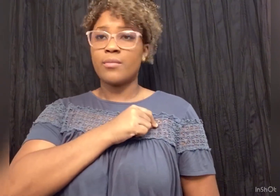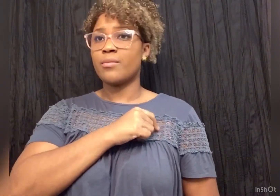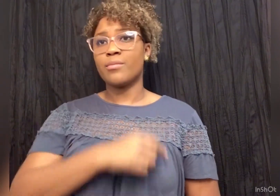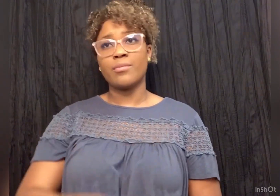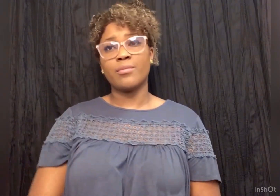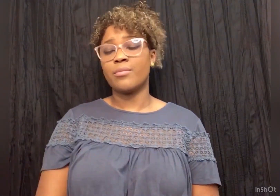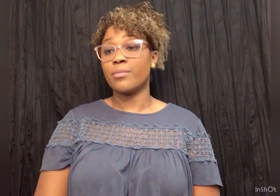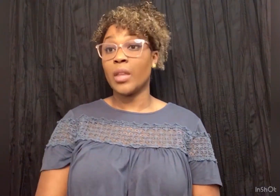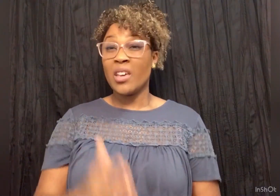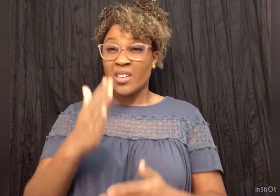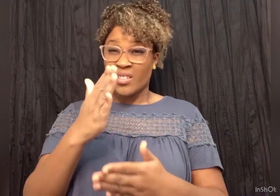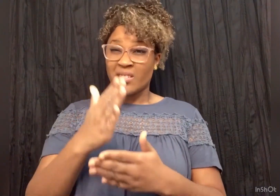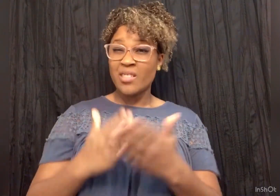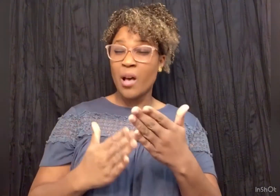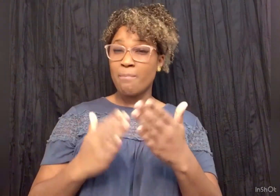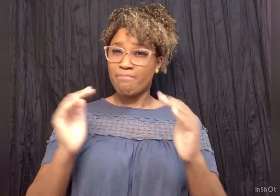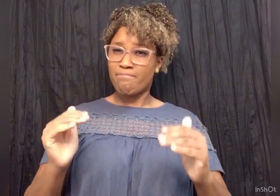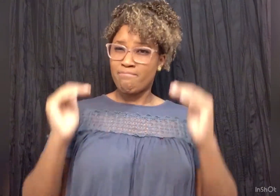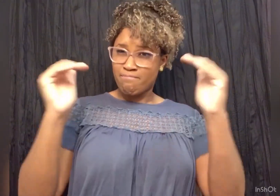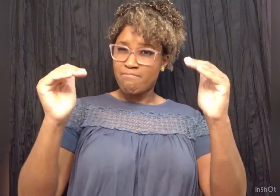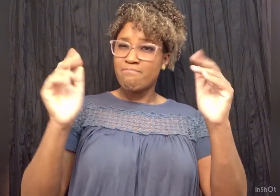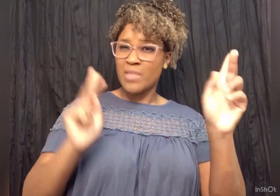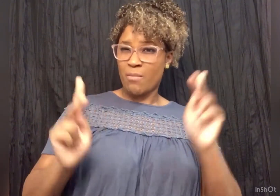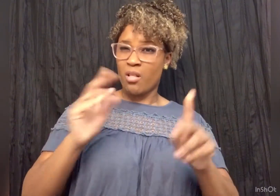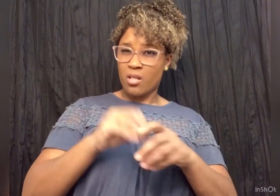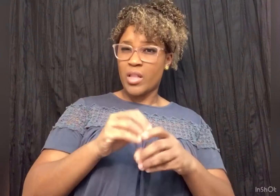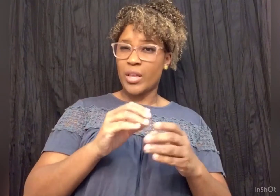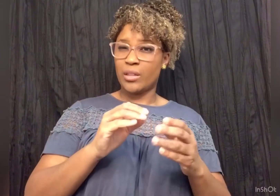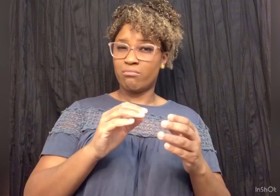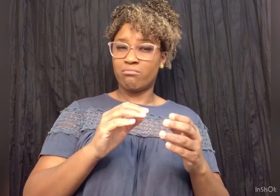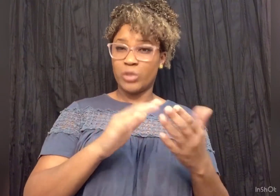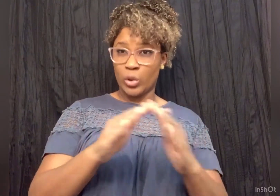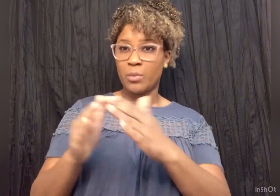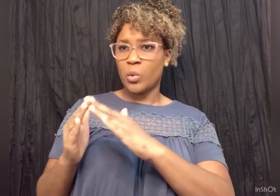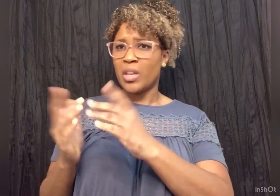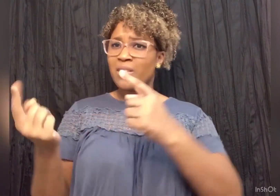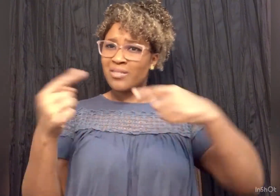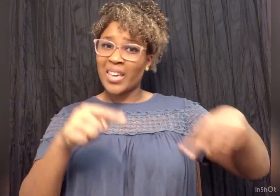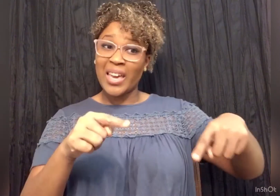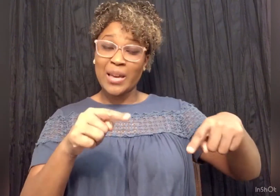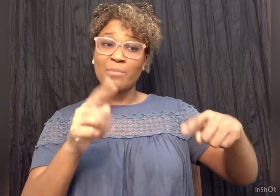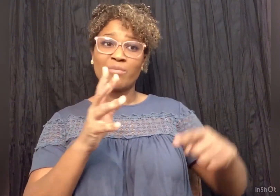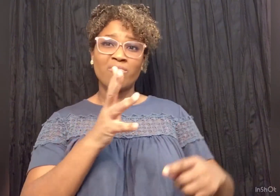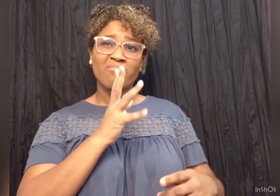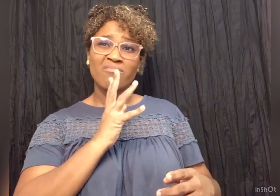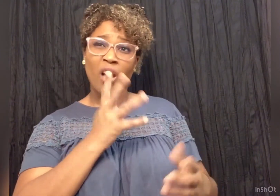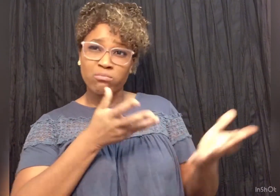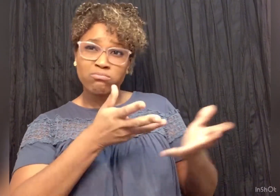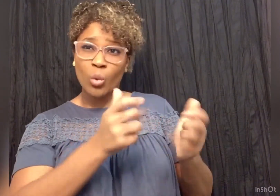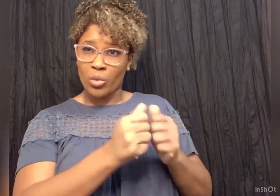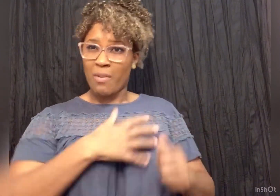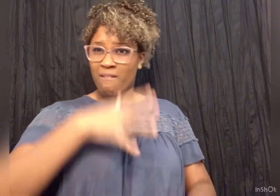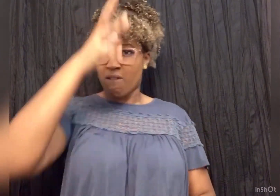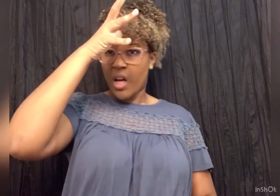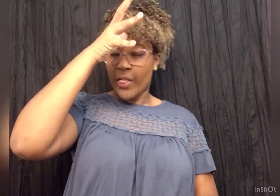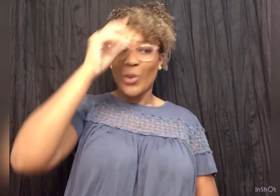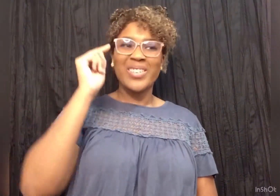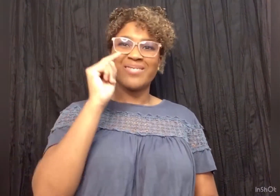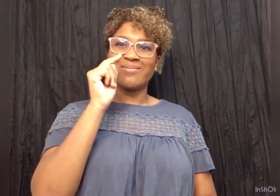Some prominent members of the community came to consult with my father, who had connections at the upper levels